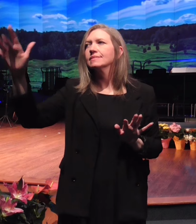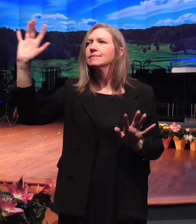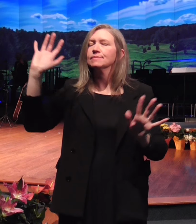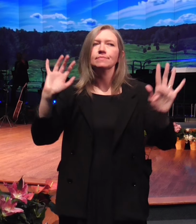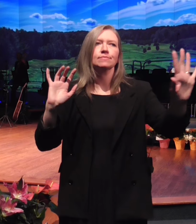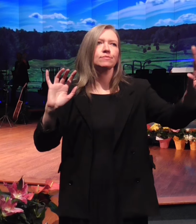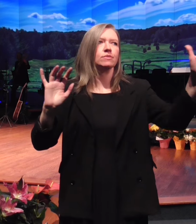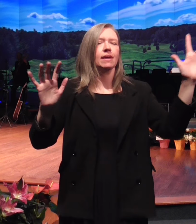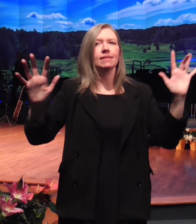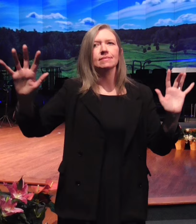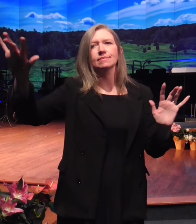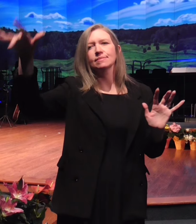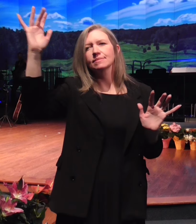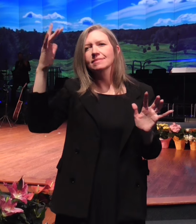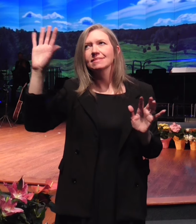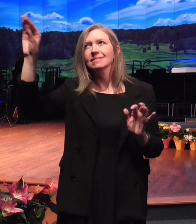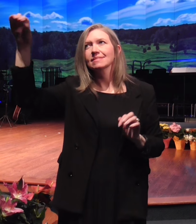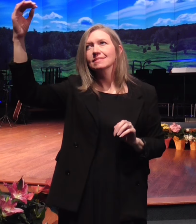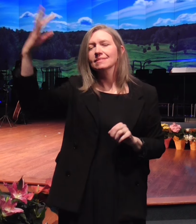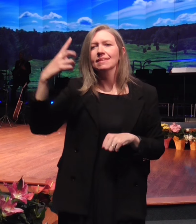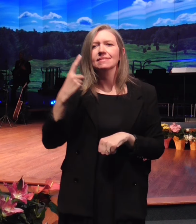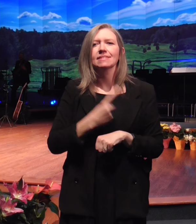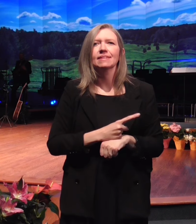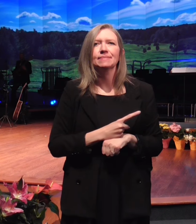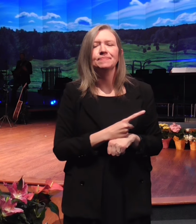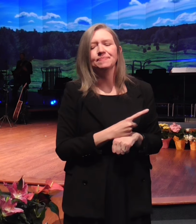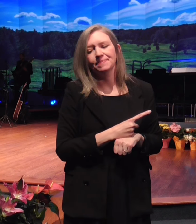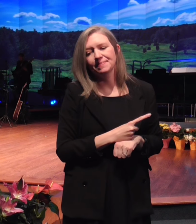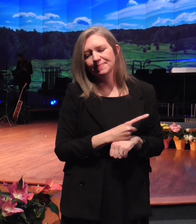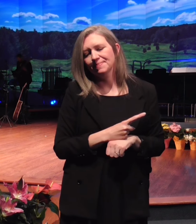bright, bright, sunshiny day.